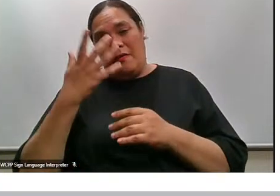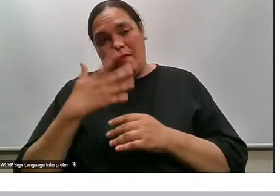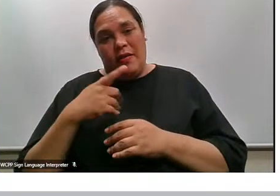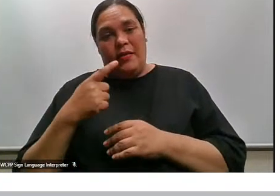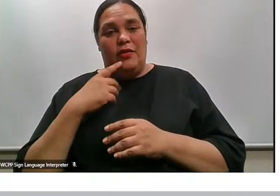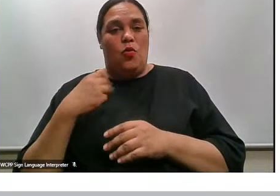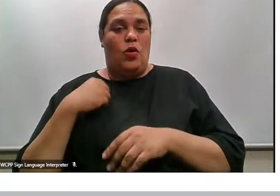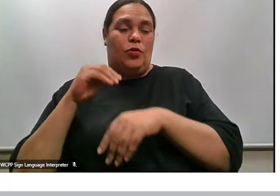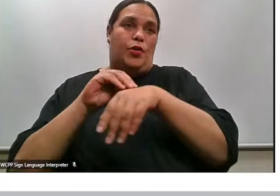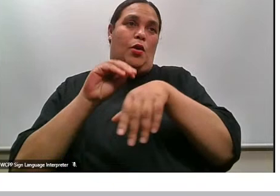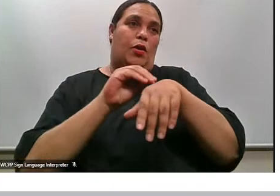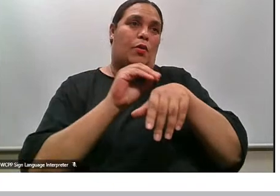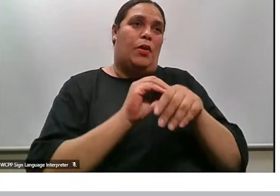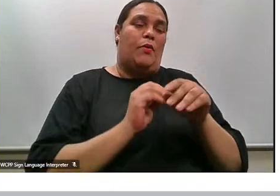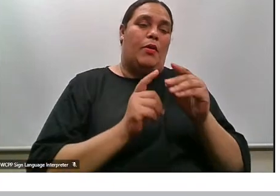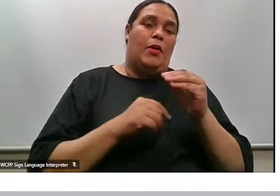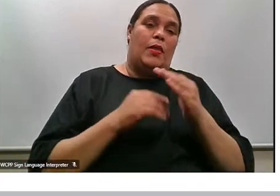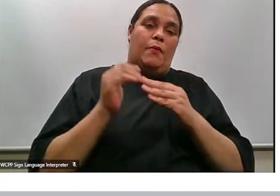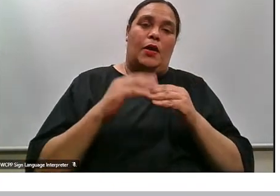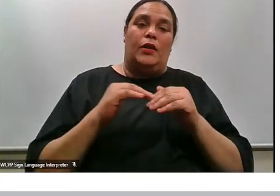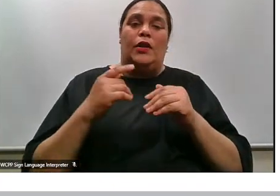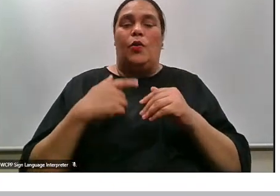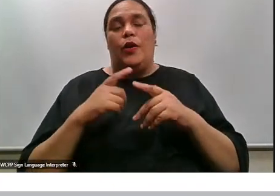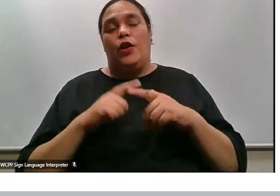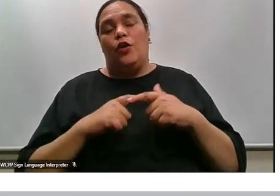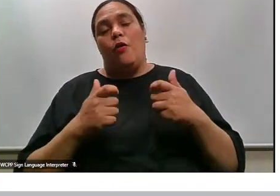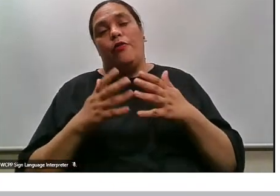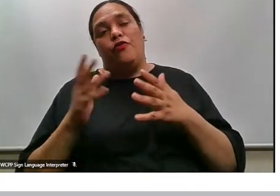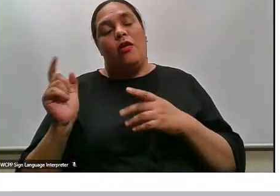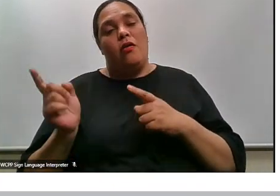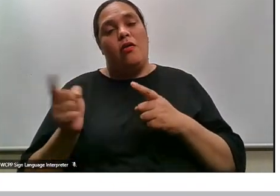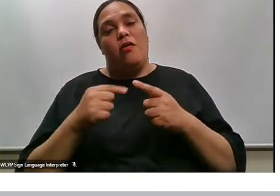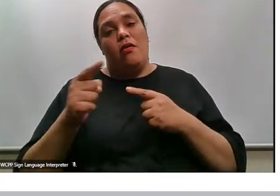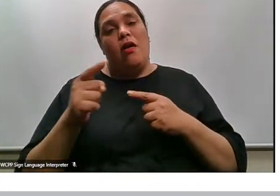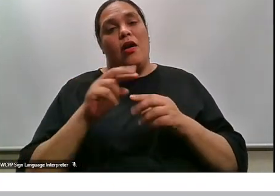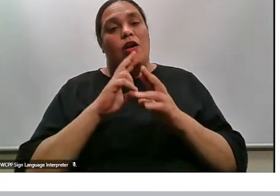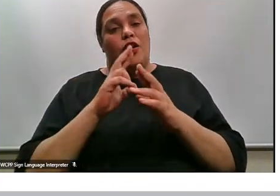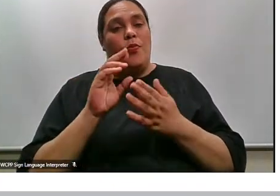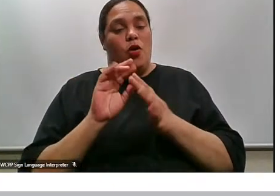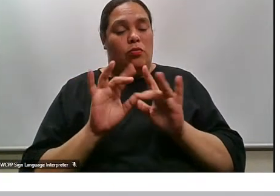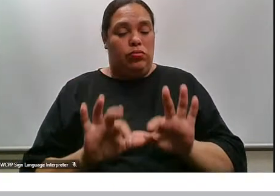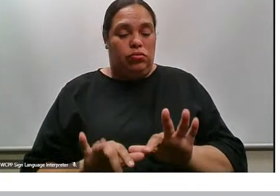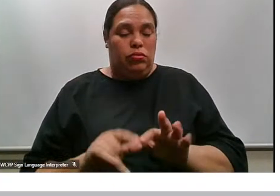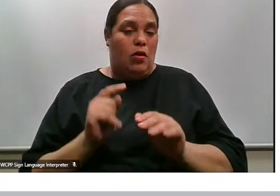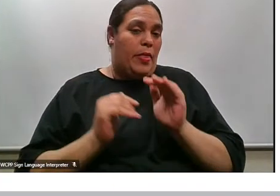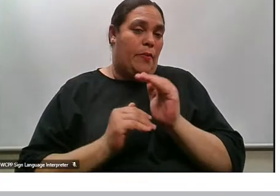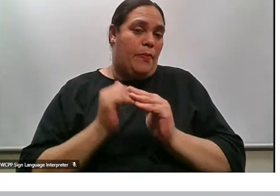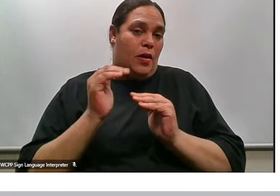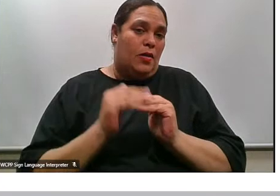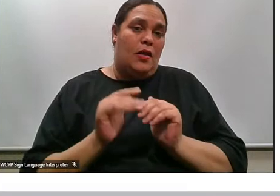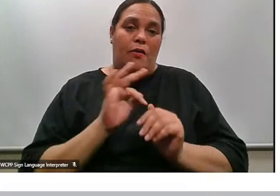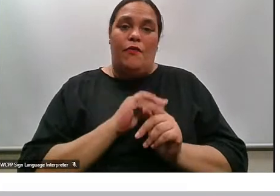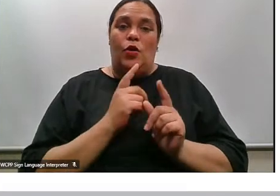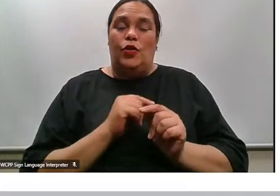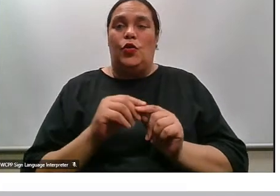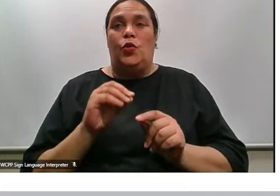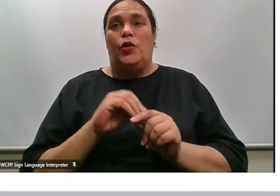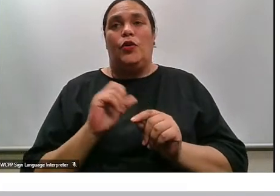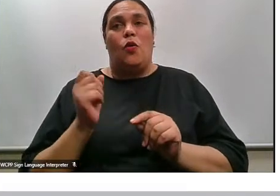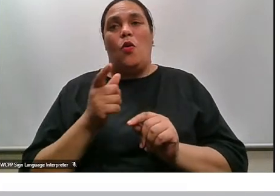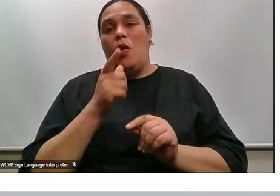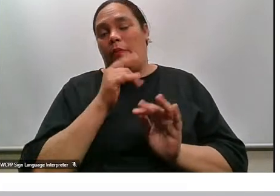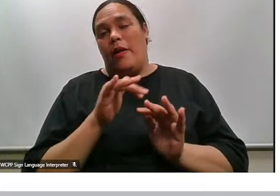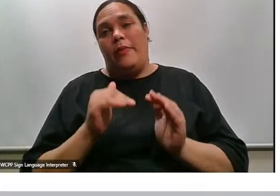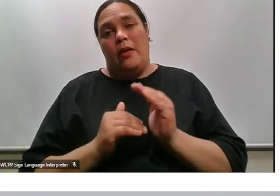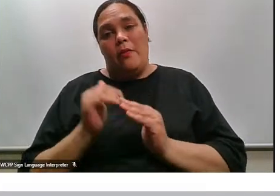there were problems in terms of the building. We've commissioned a conditional report on the building that is normally done in terms of all public